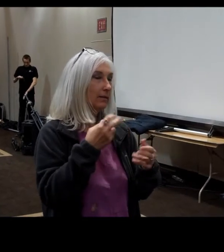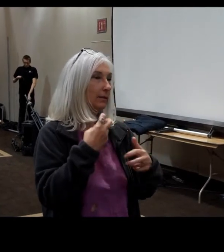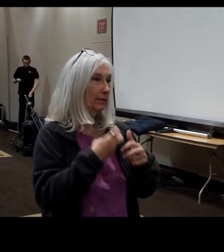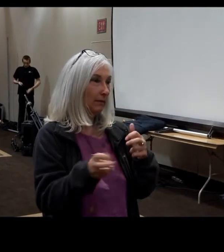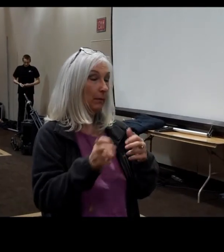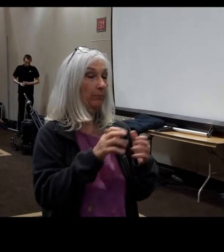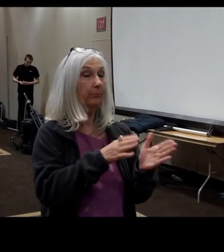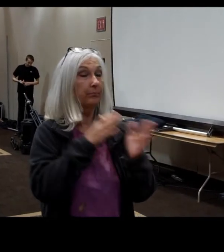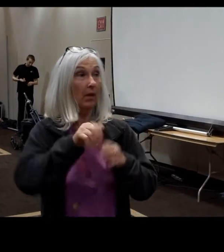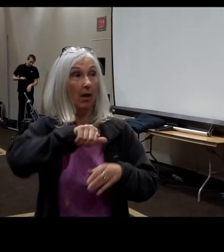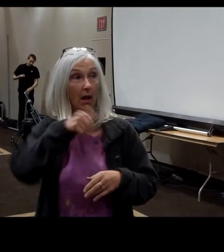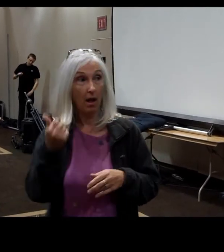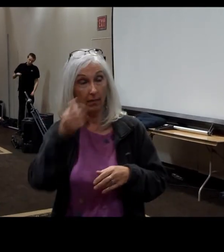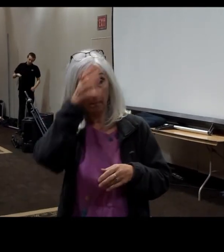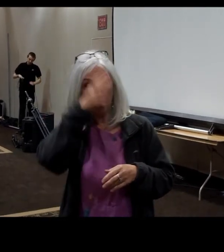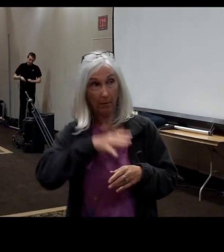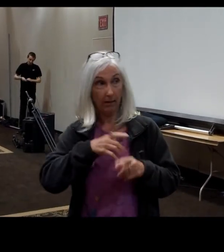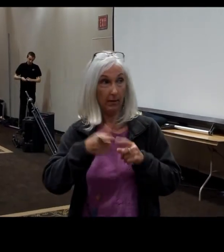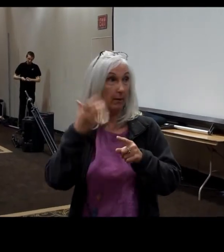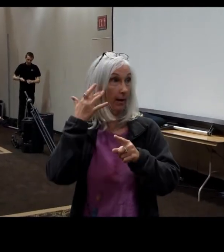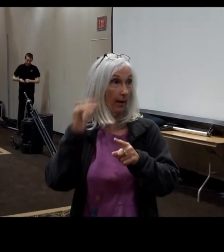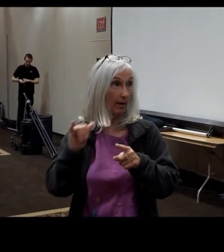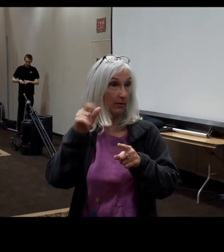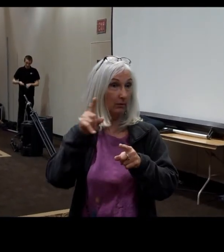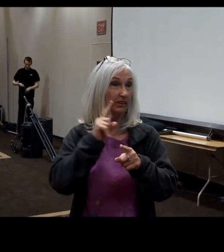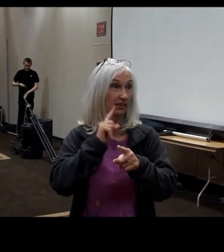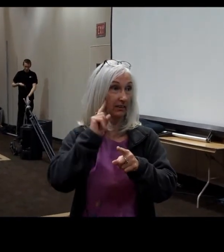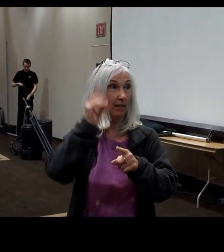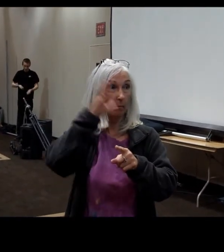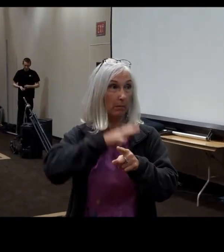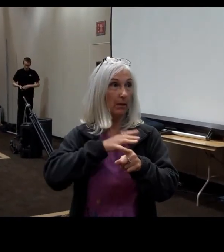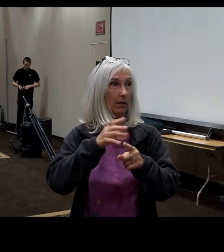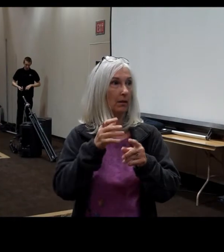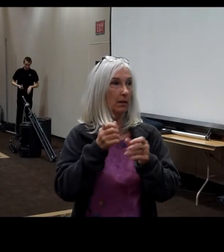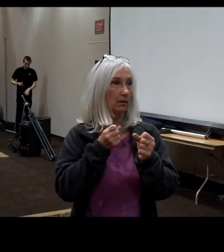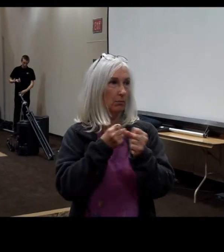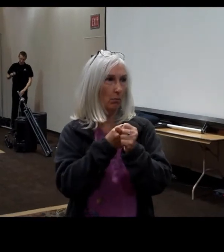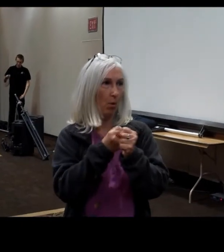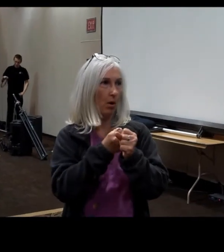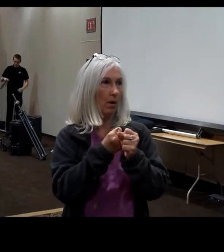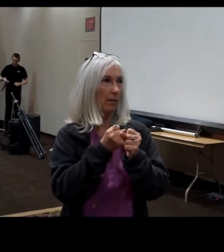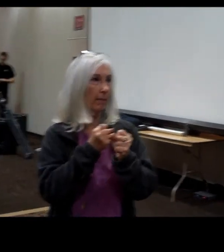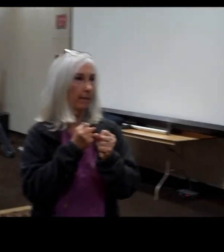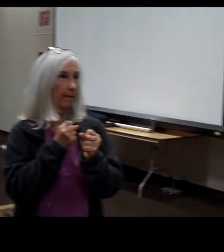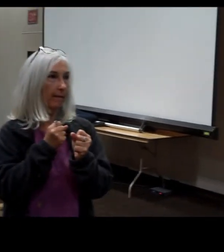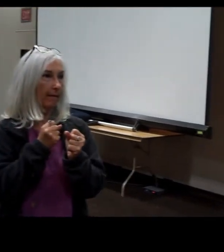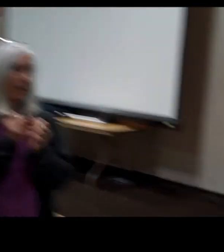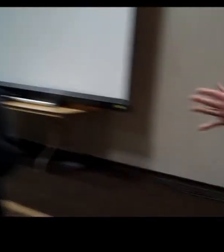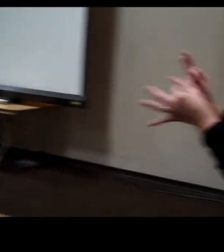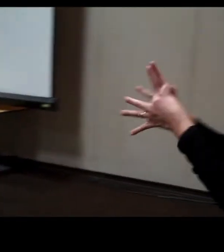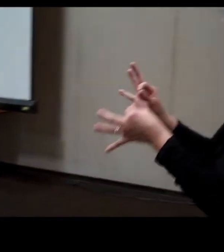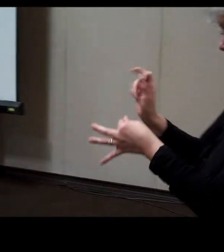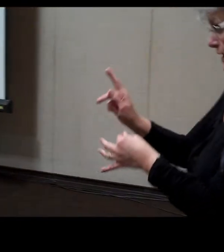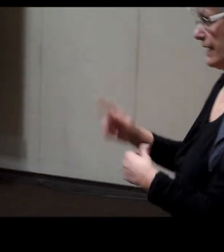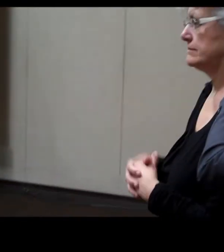to my American Sign Language video, and it was very tough. But So, final comment.